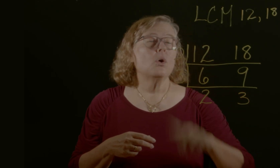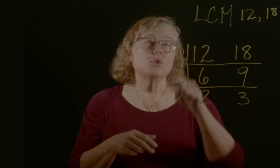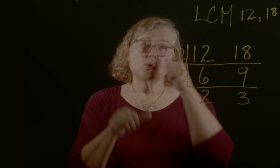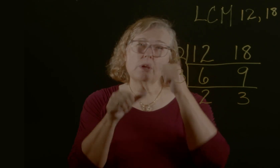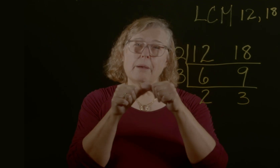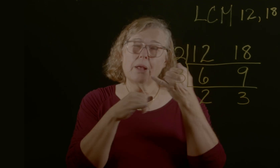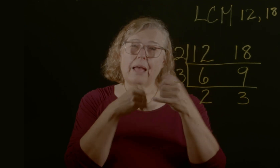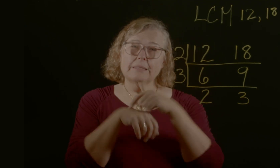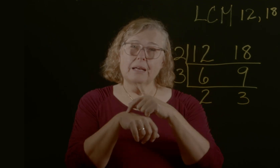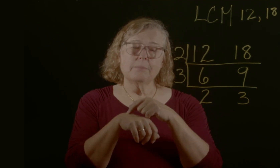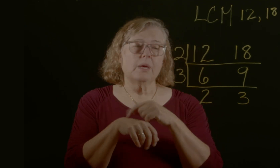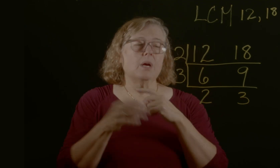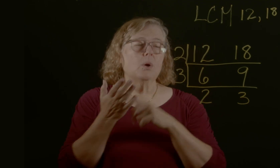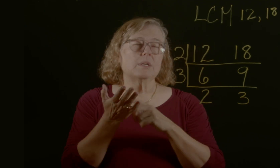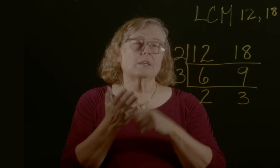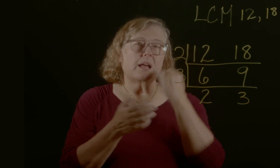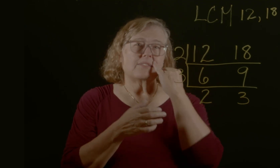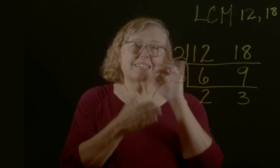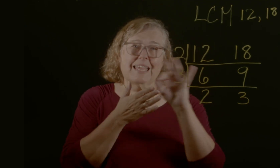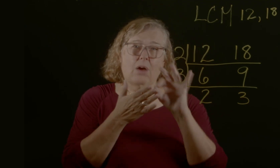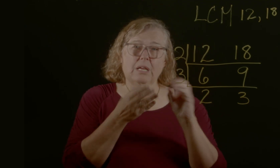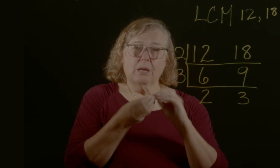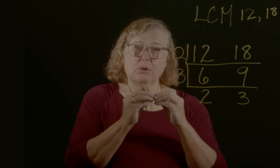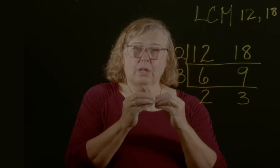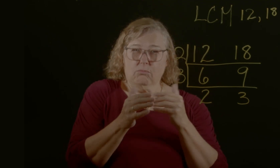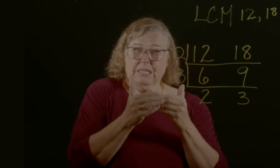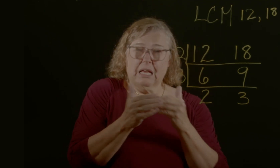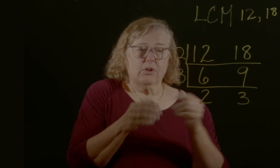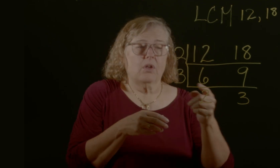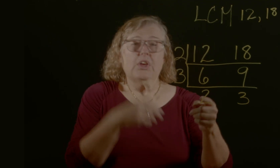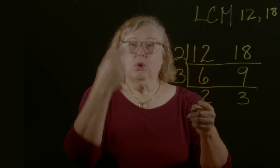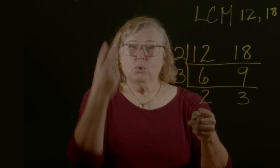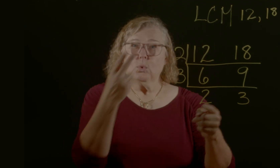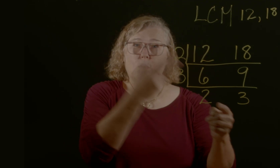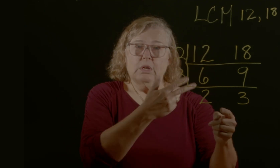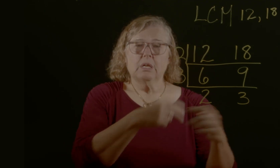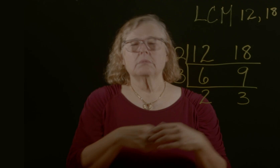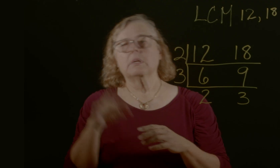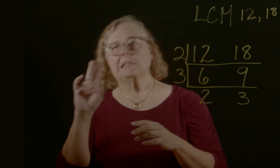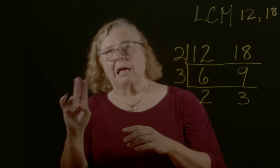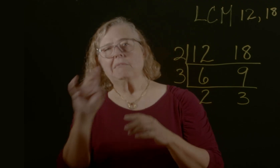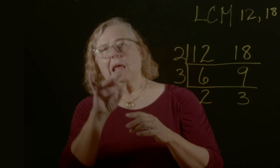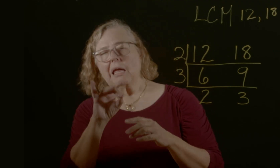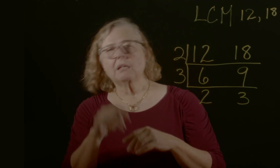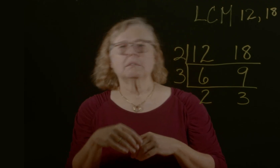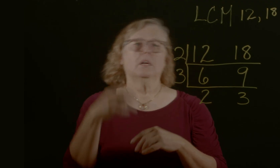Oh. Do you remember last time we talked about that if we have counting numbers, if the numbers are right next to each other, like 2, 3, 7,